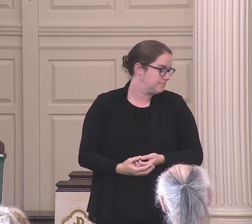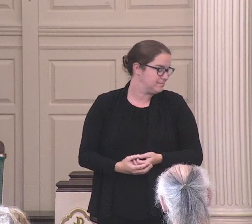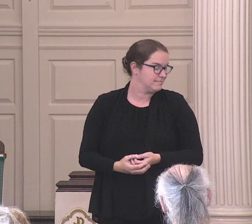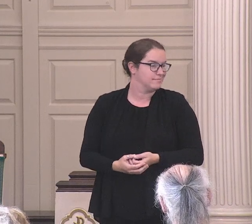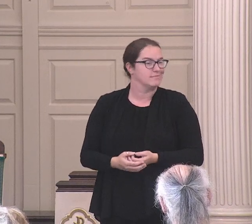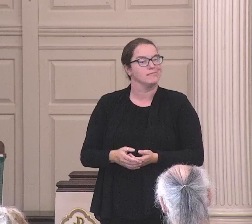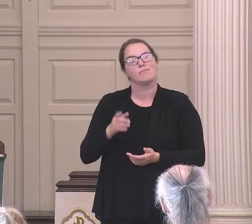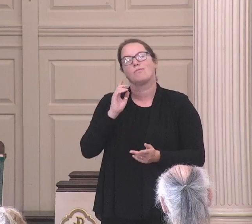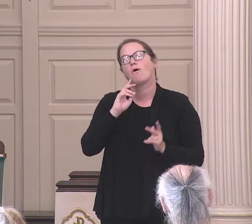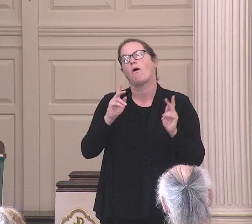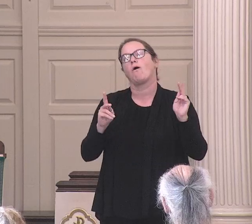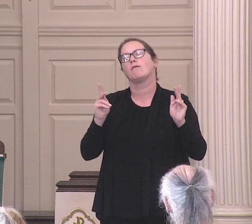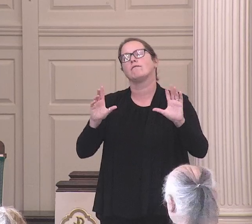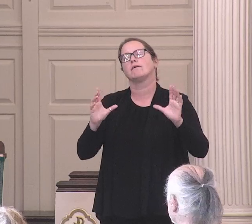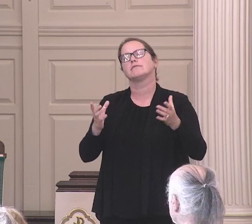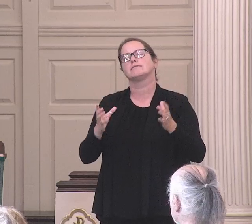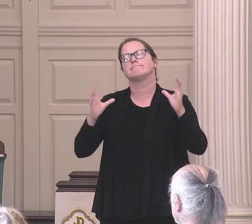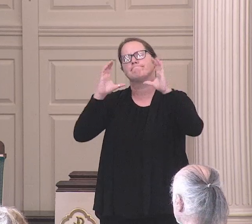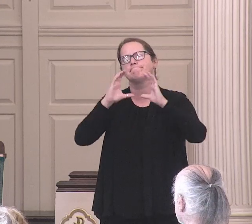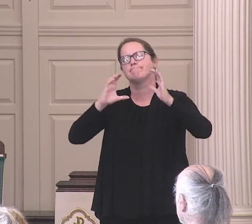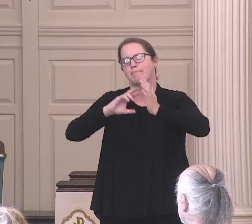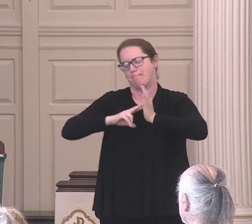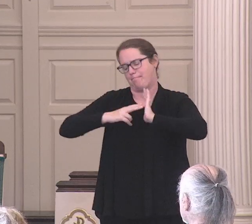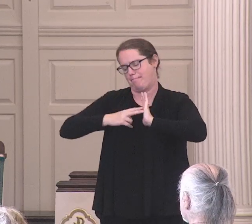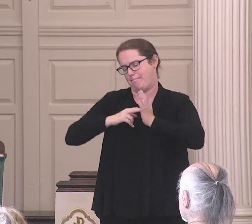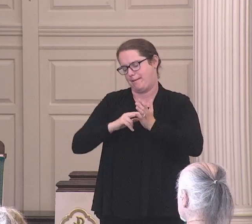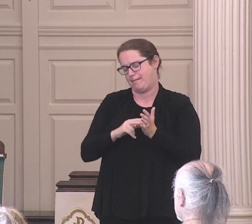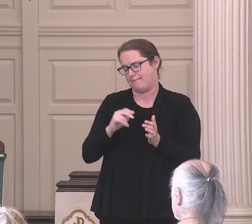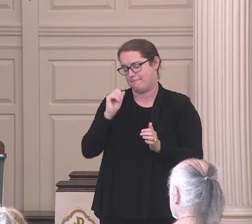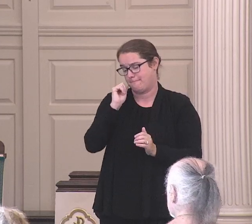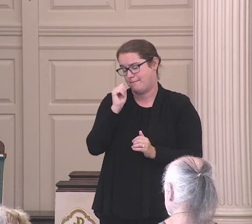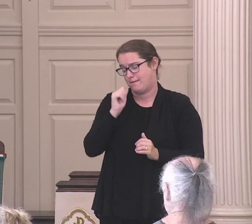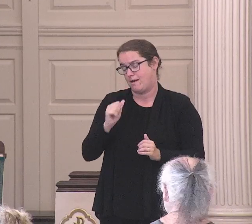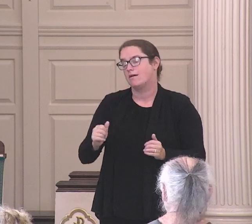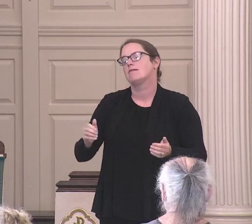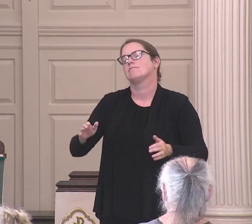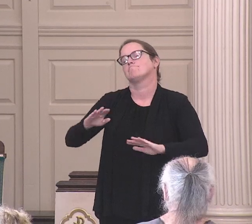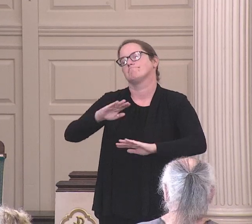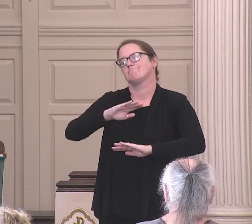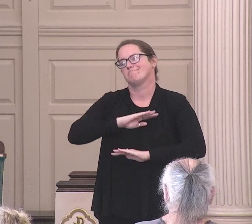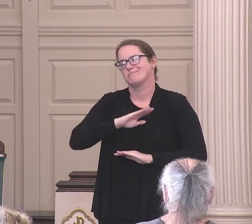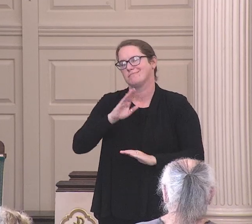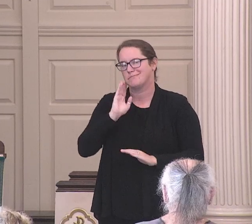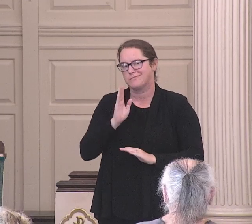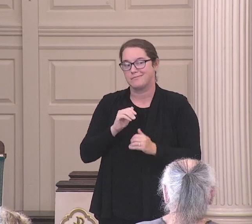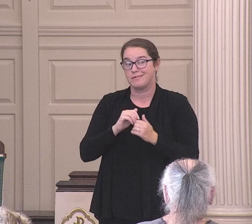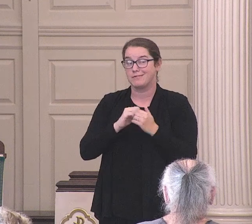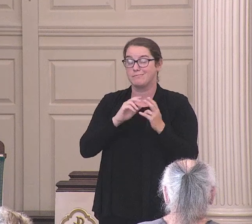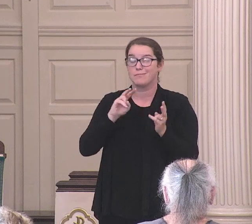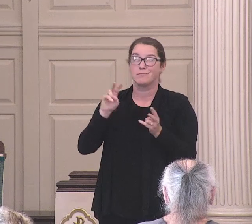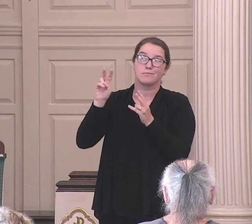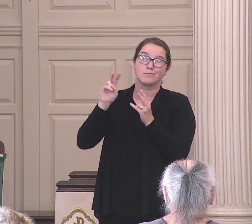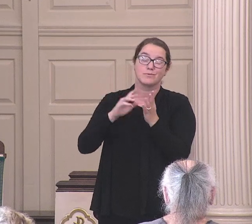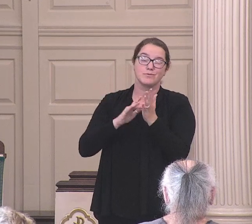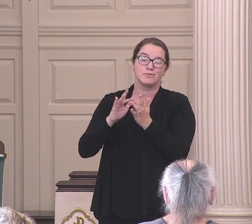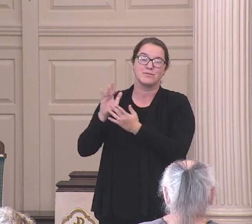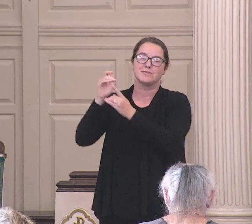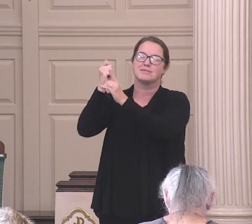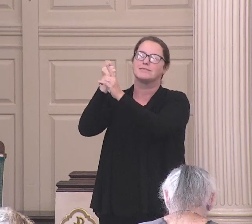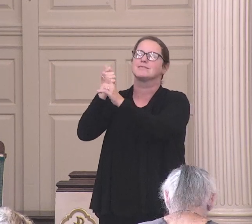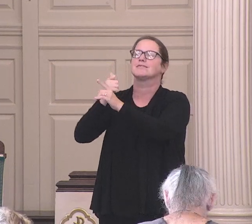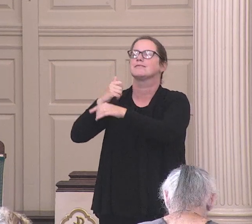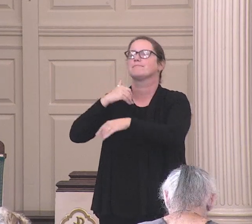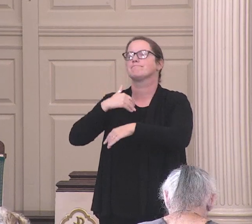For all of us who hunger for meaning and purpose in our daily lives, that our needs will be satisfied by turning to